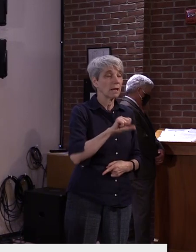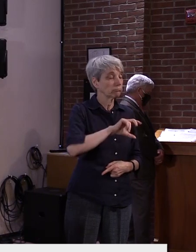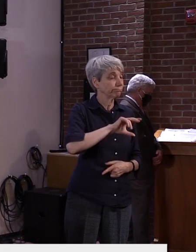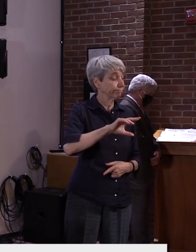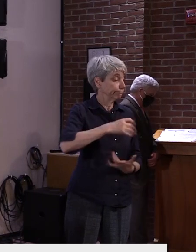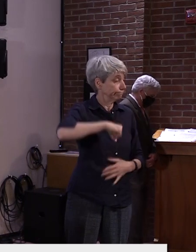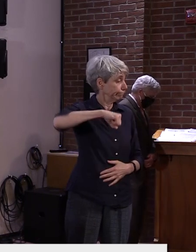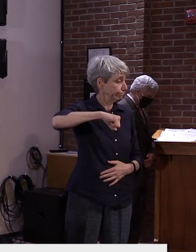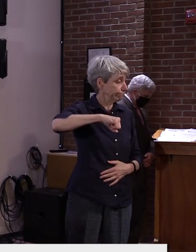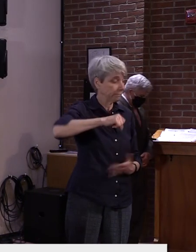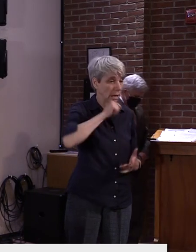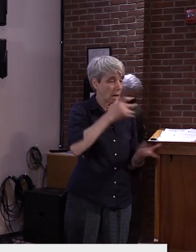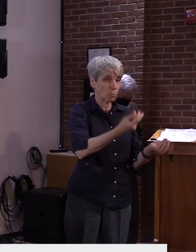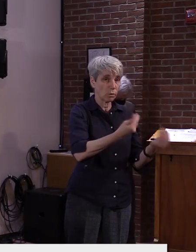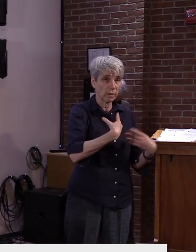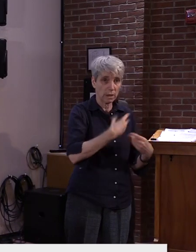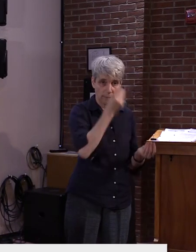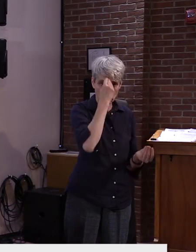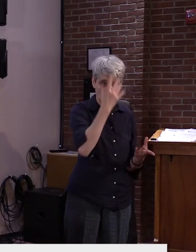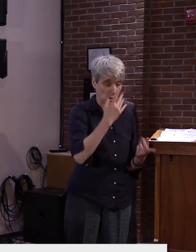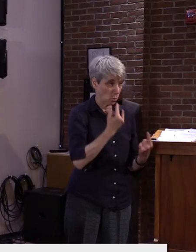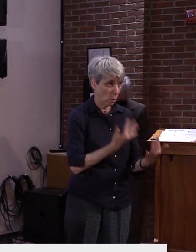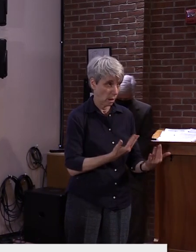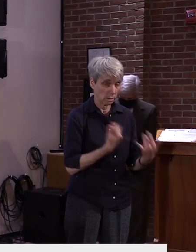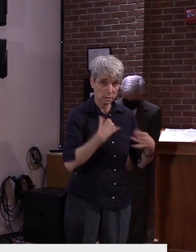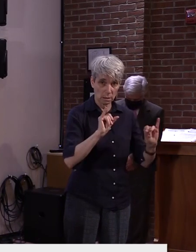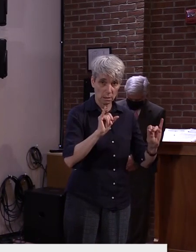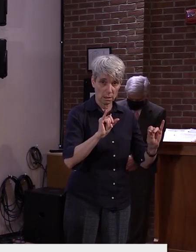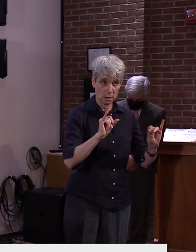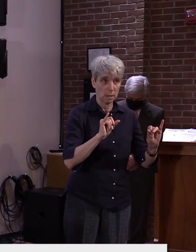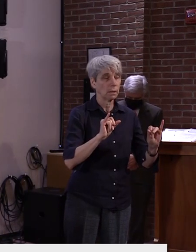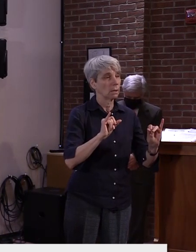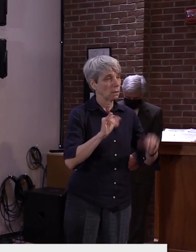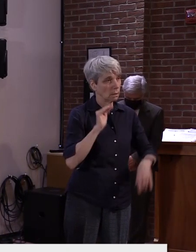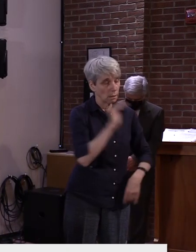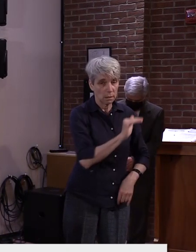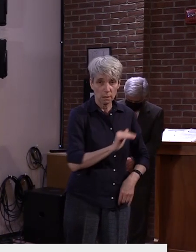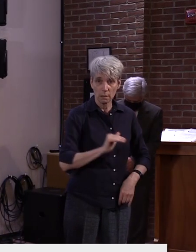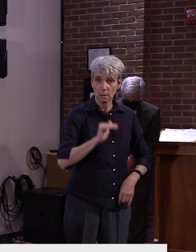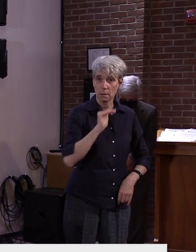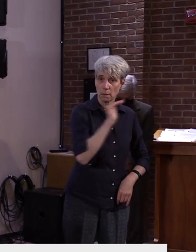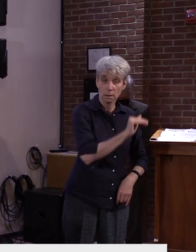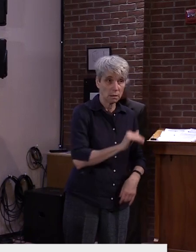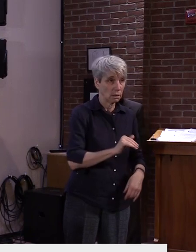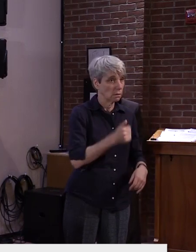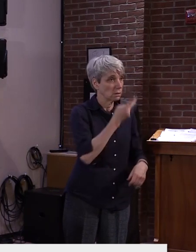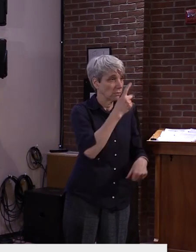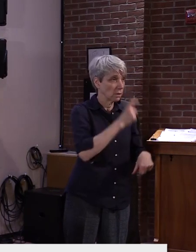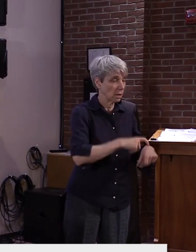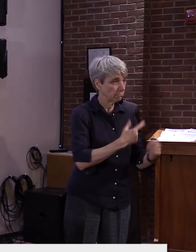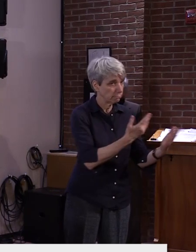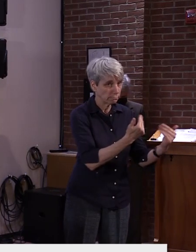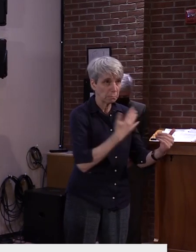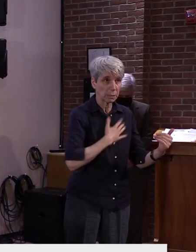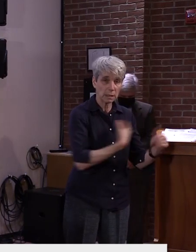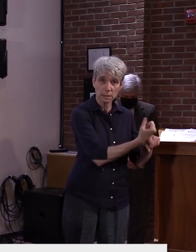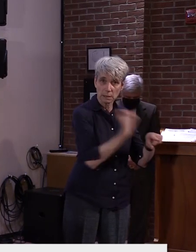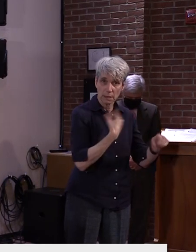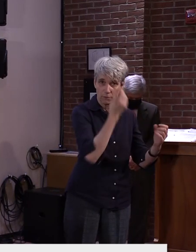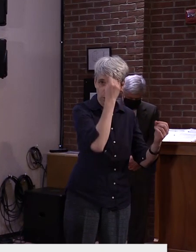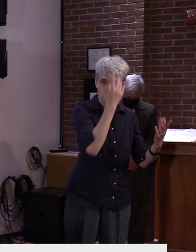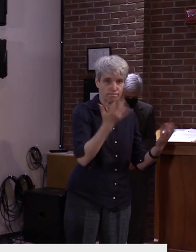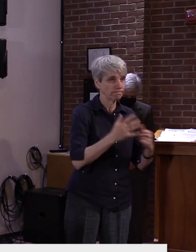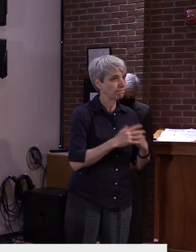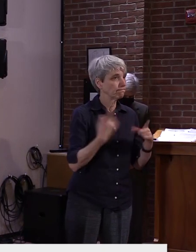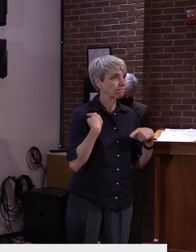request for that information. We continue to reach out to them to see if we can get that information, but have not